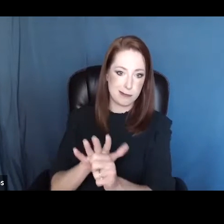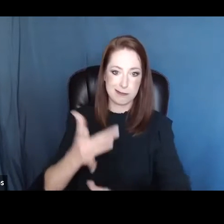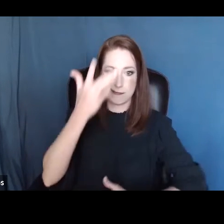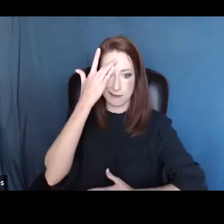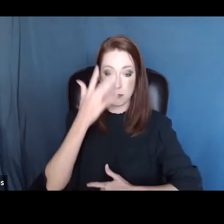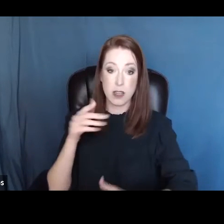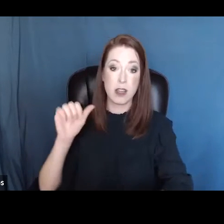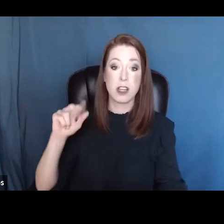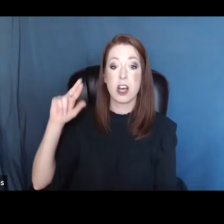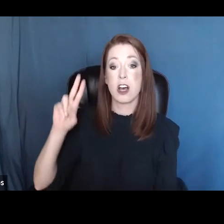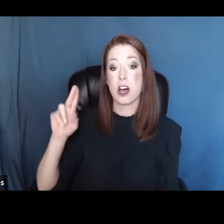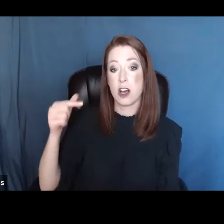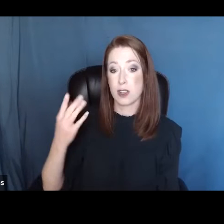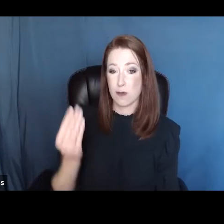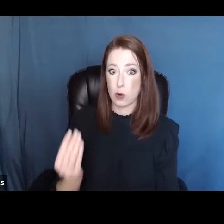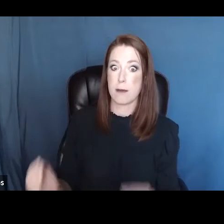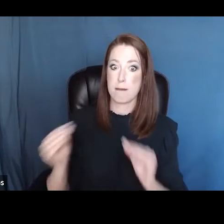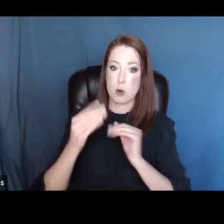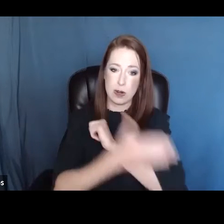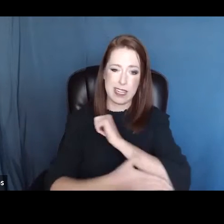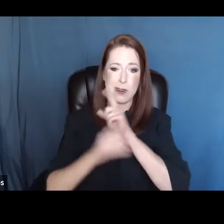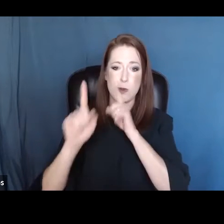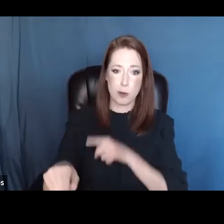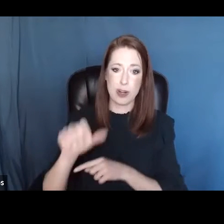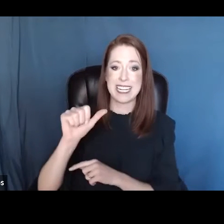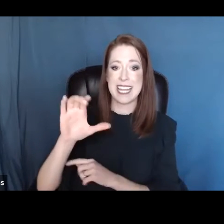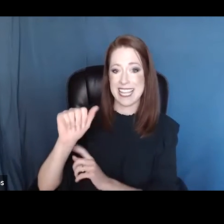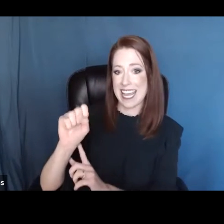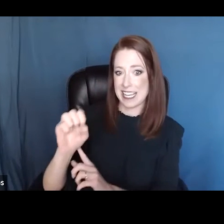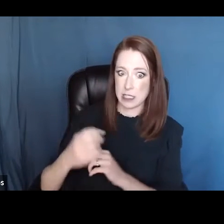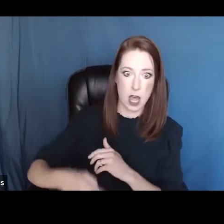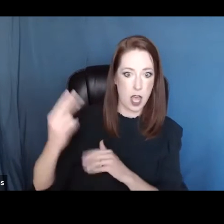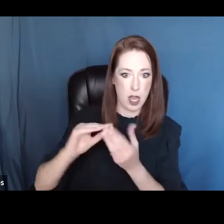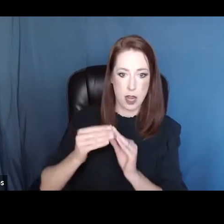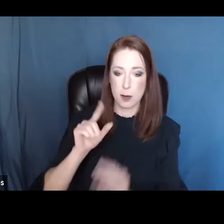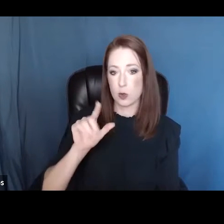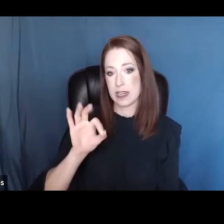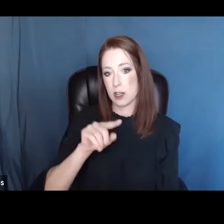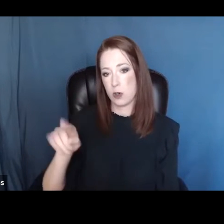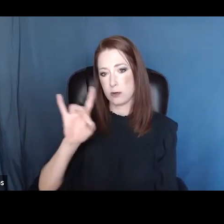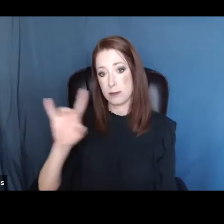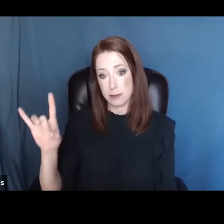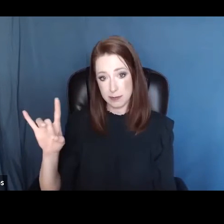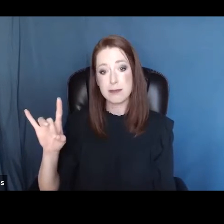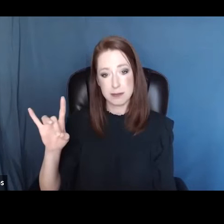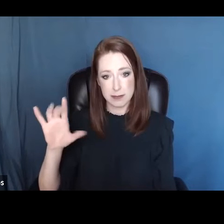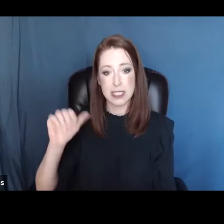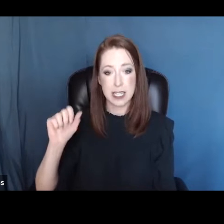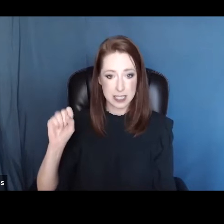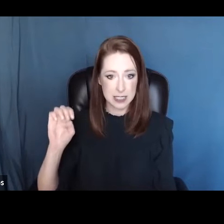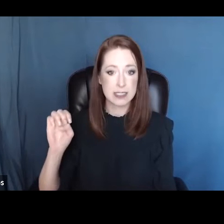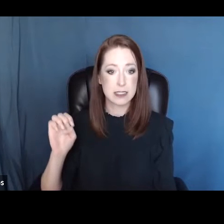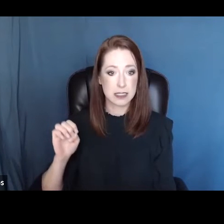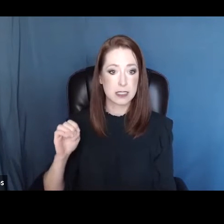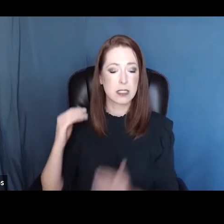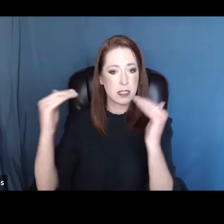August 14th, substantially more counties report cases in the highest category, 29 to 88 cases. And we can move